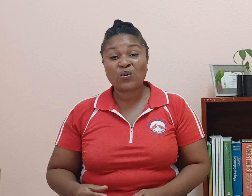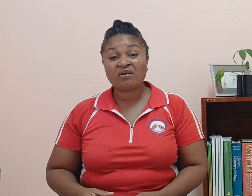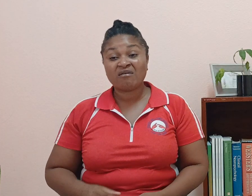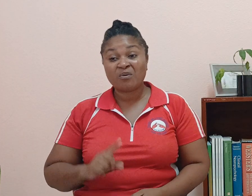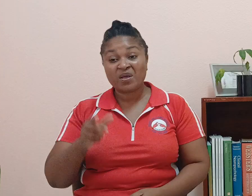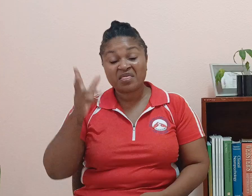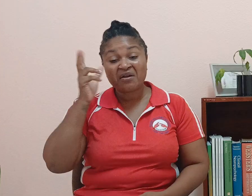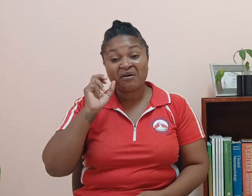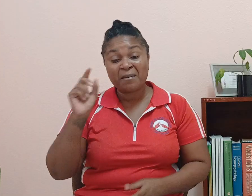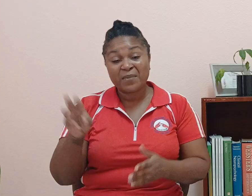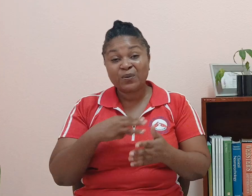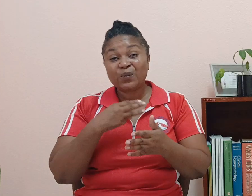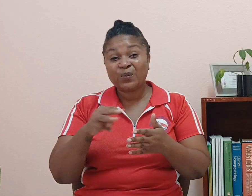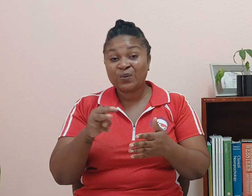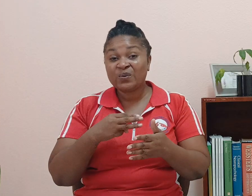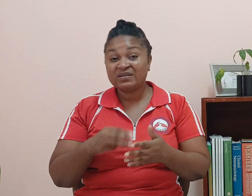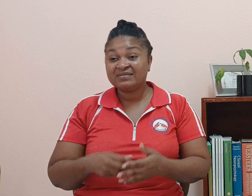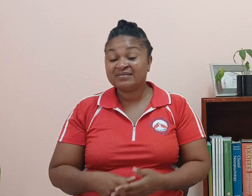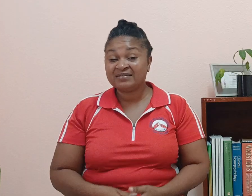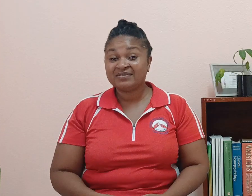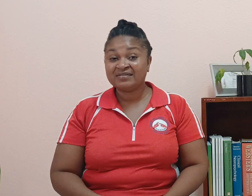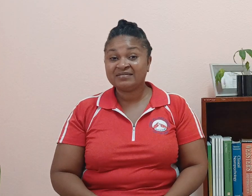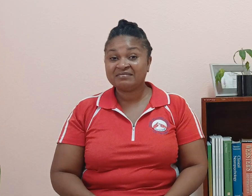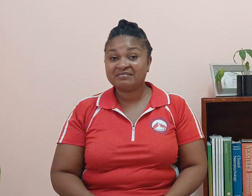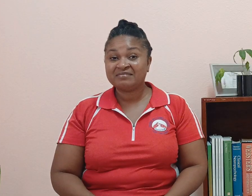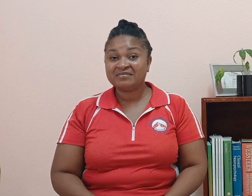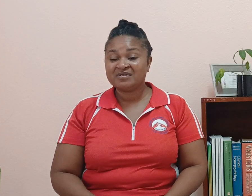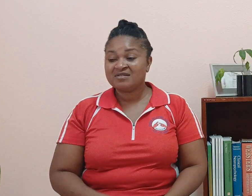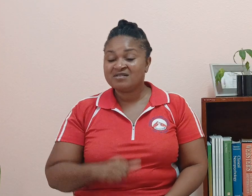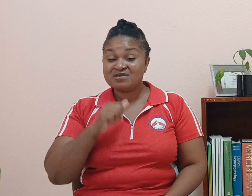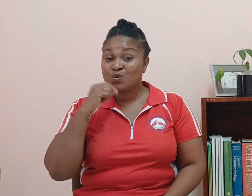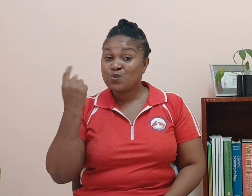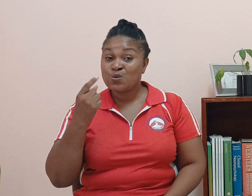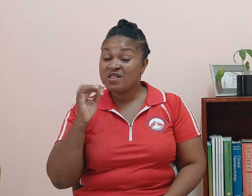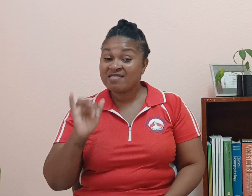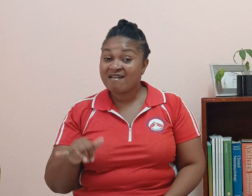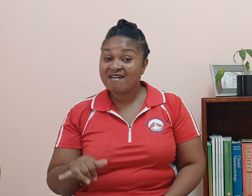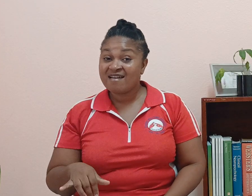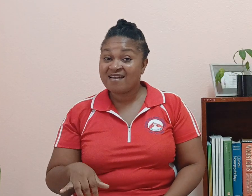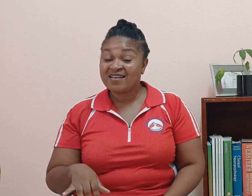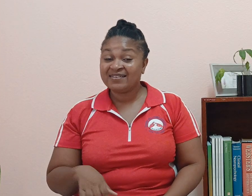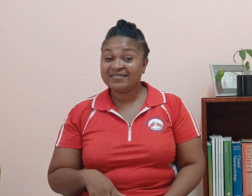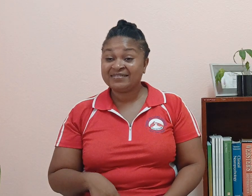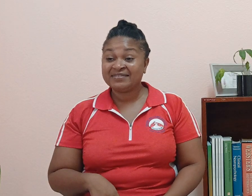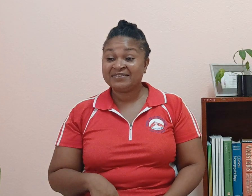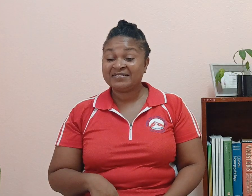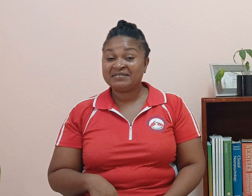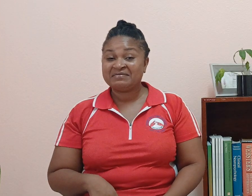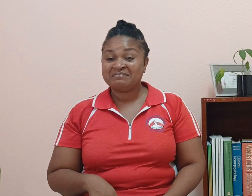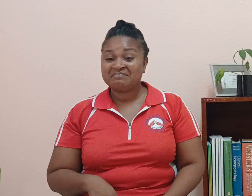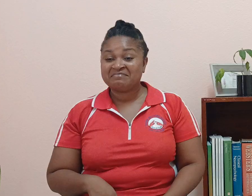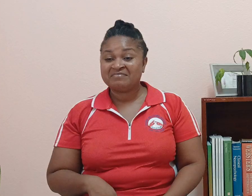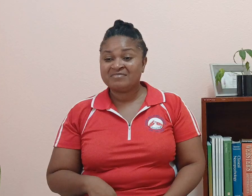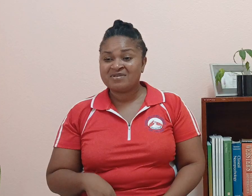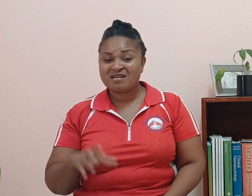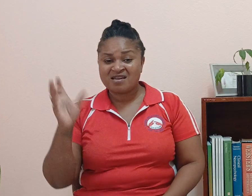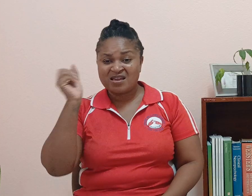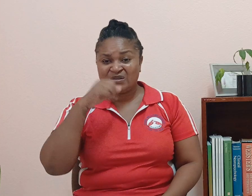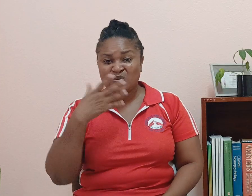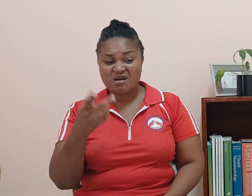music. And not only that, they didn't worship the king's gods either.